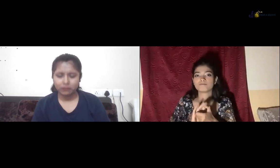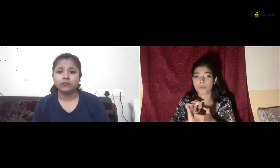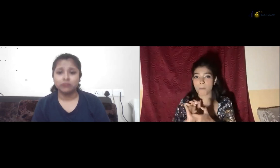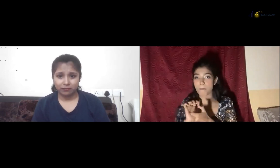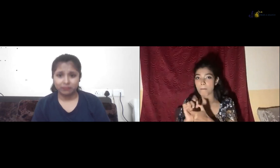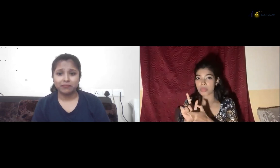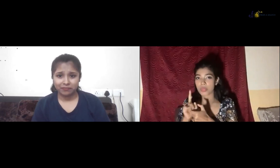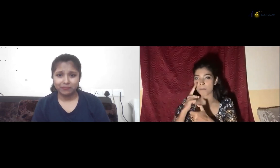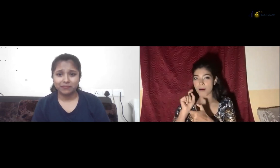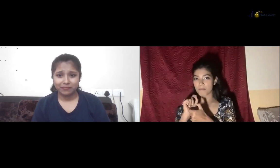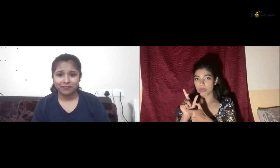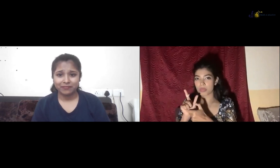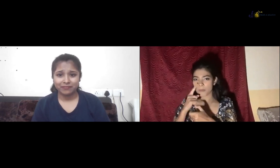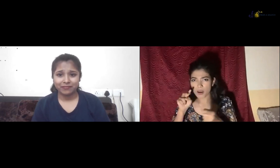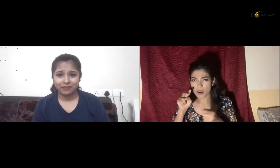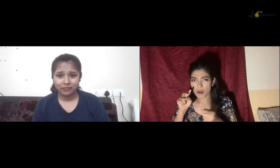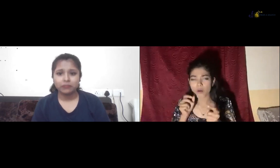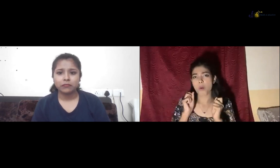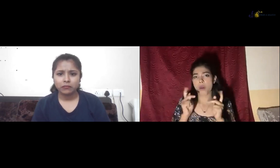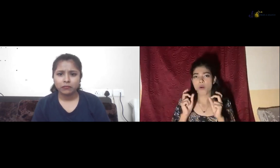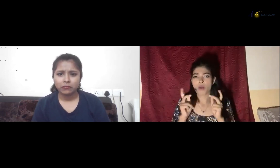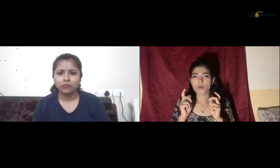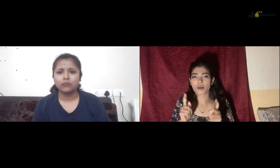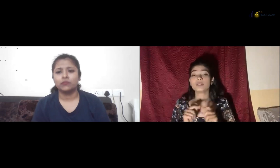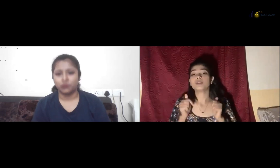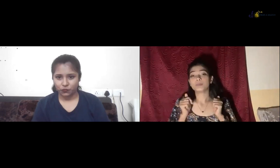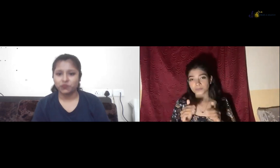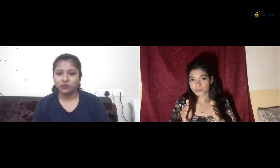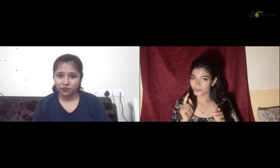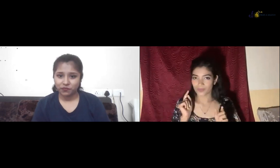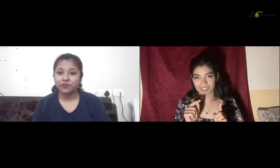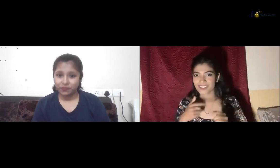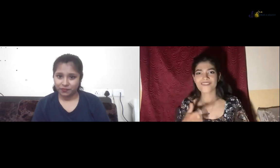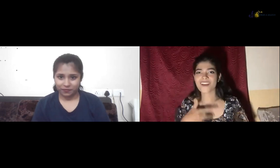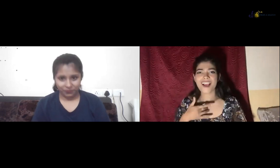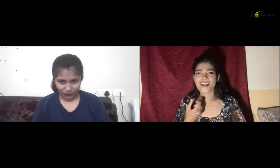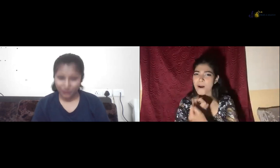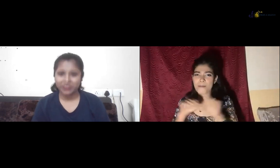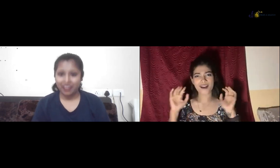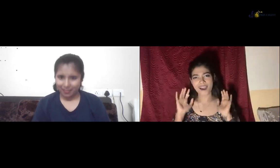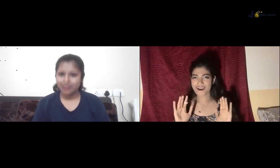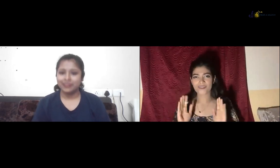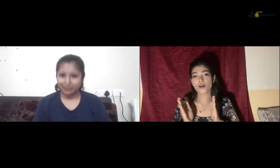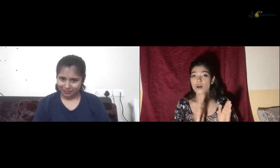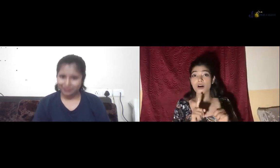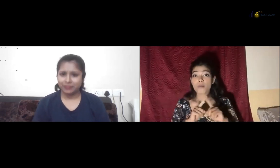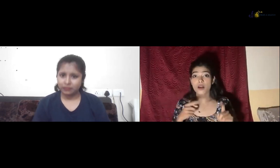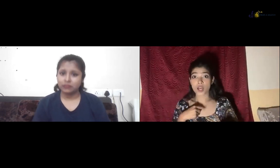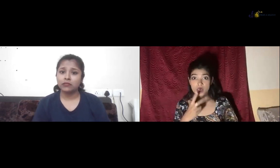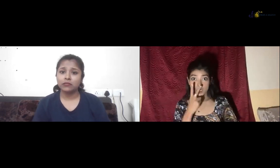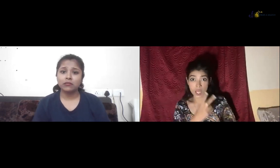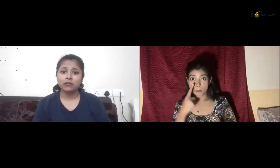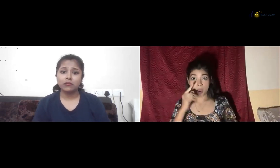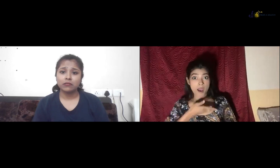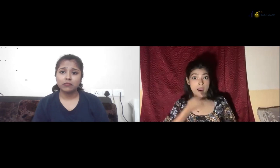uh, drop me. So I clicked the picture and I sent to my mother. So my mother was like, okay, now I